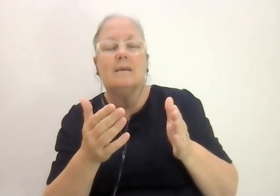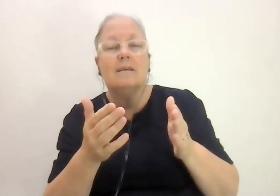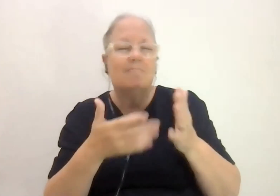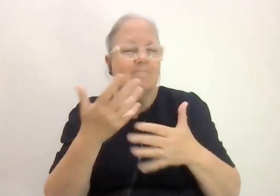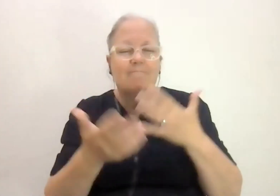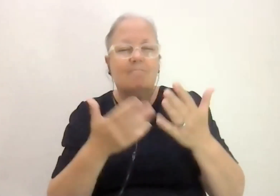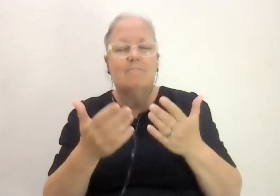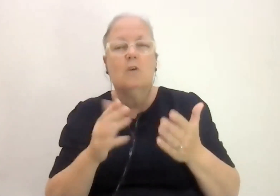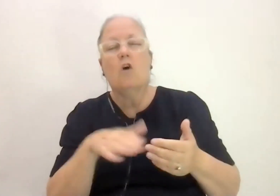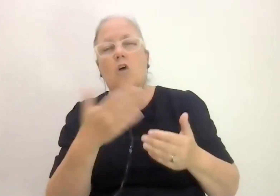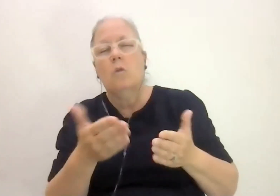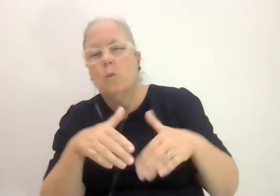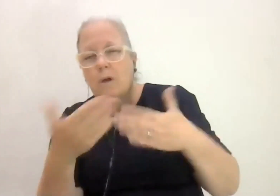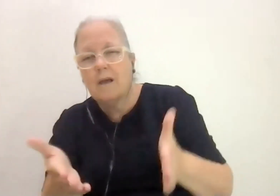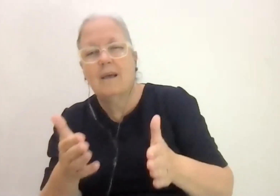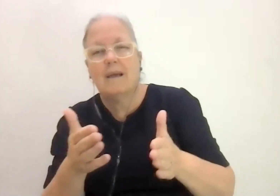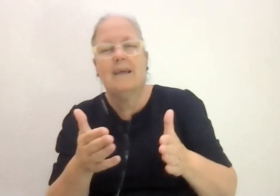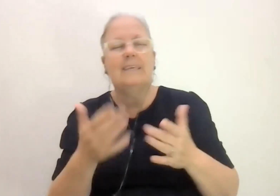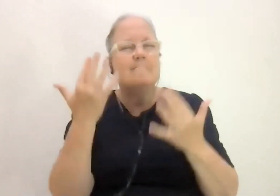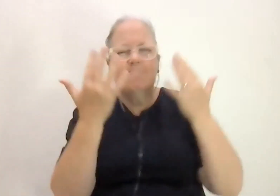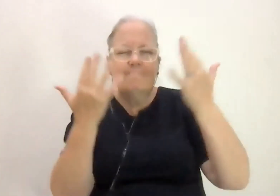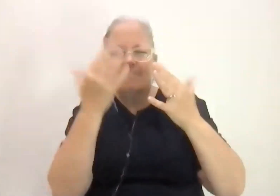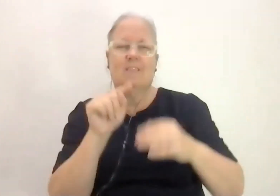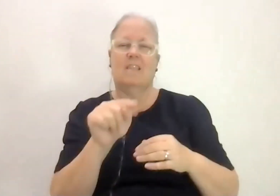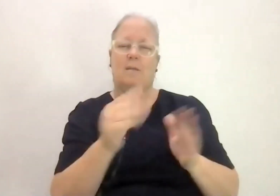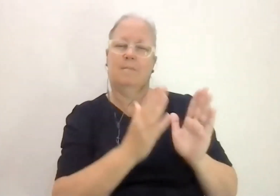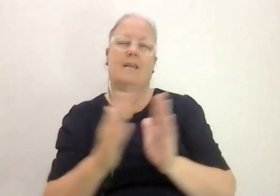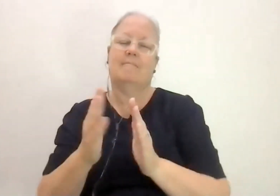of innovative thinking for this. Thank you so much.